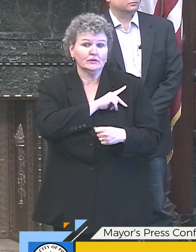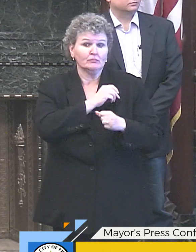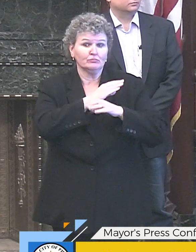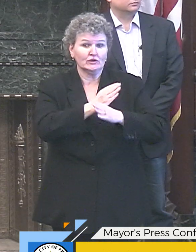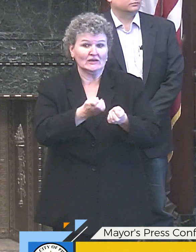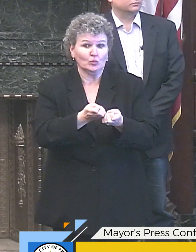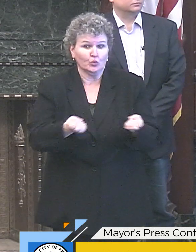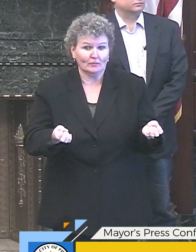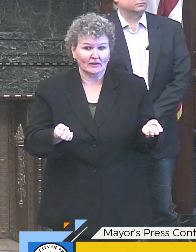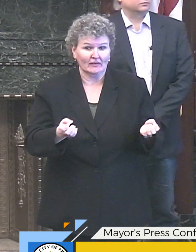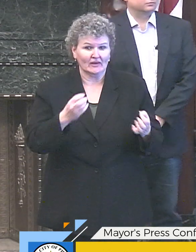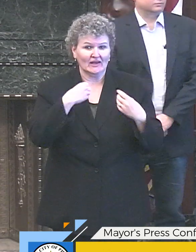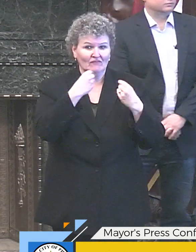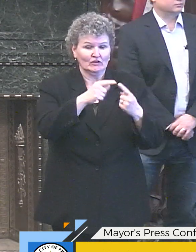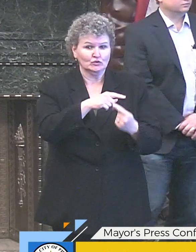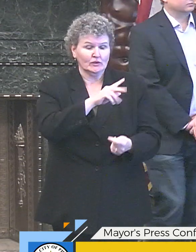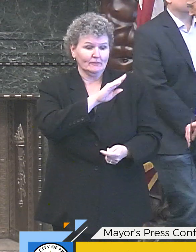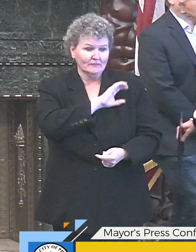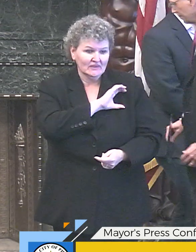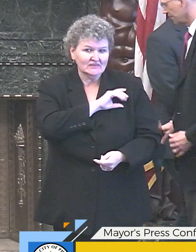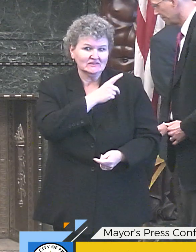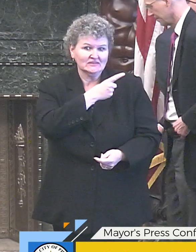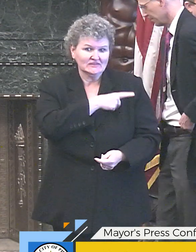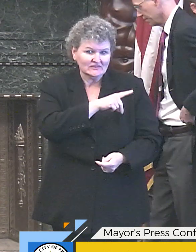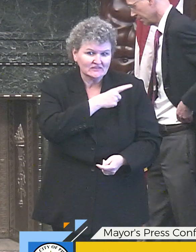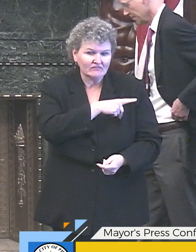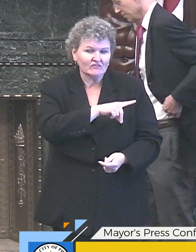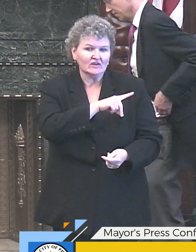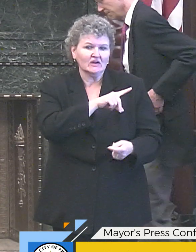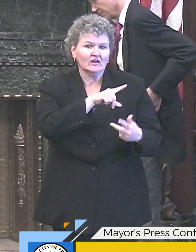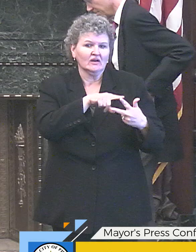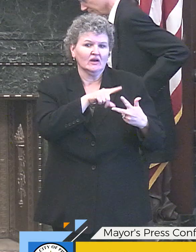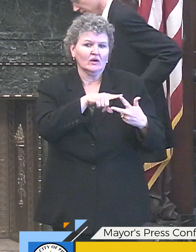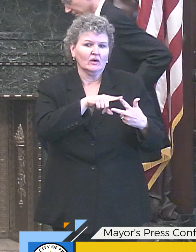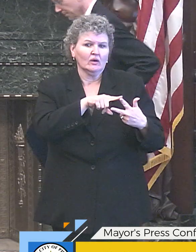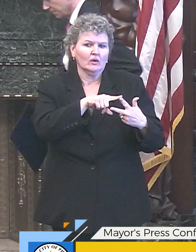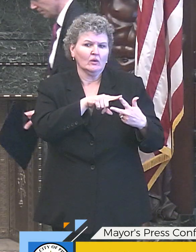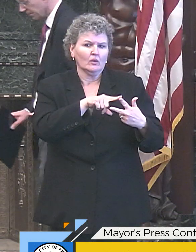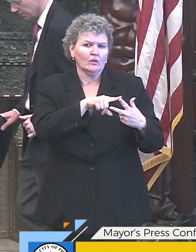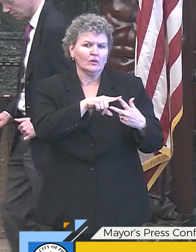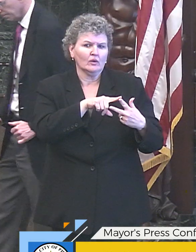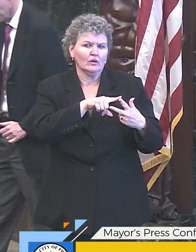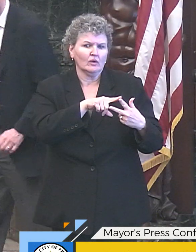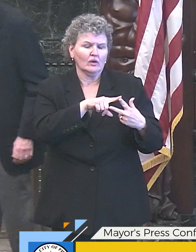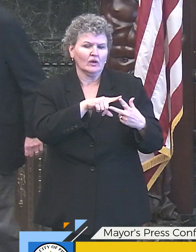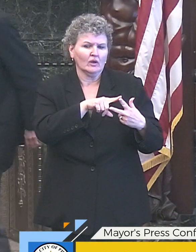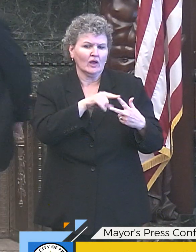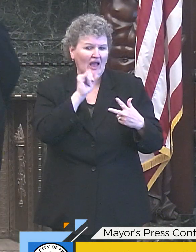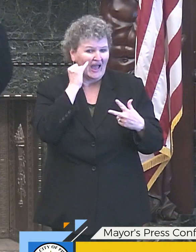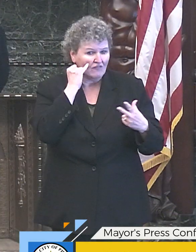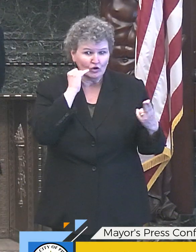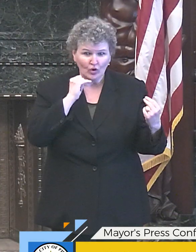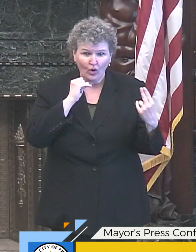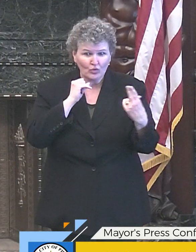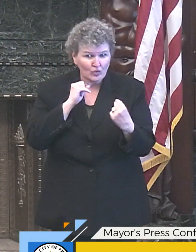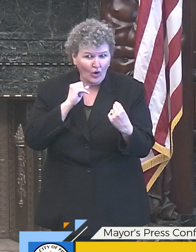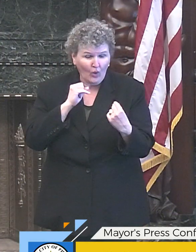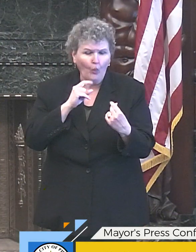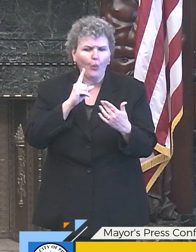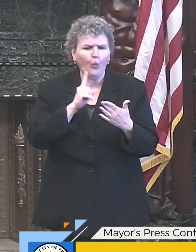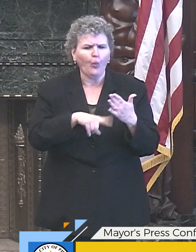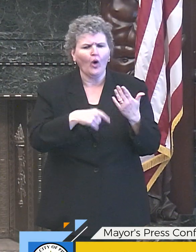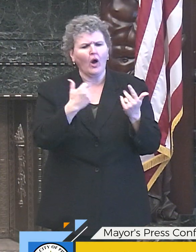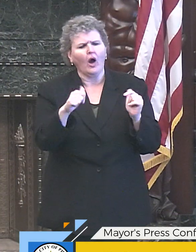police detectives? And in the meantime, or if the answer is no, what should the protocol be for